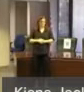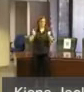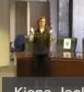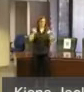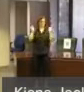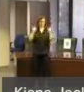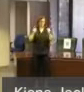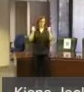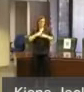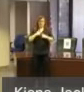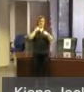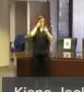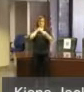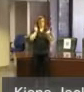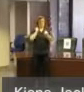Opposed?